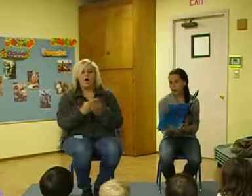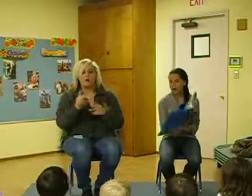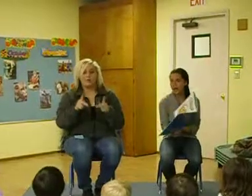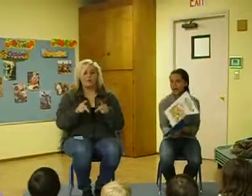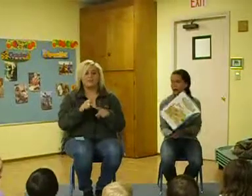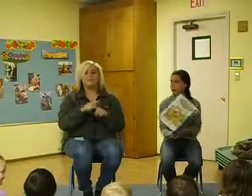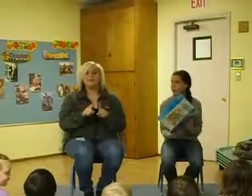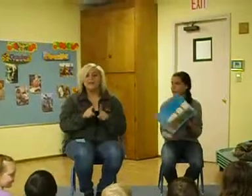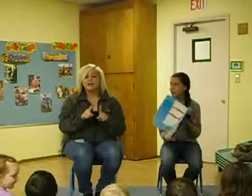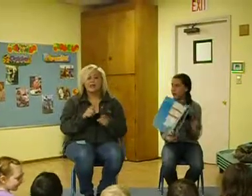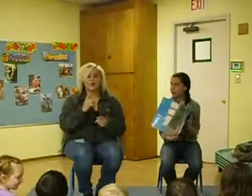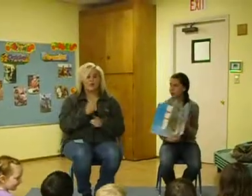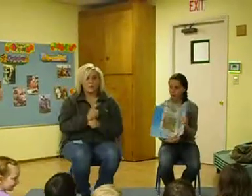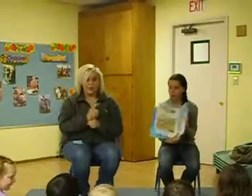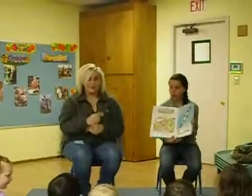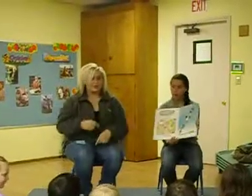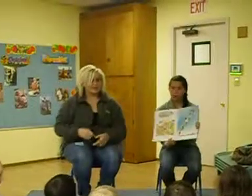they? Joshua.